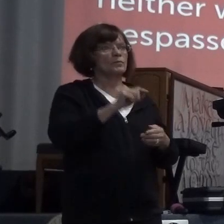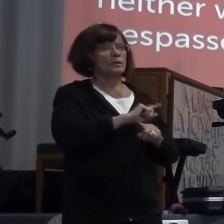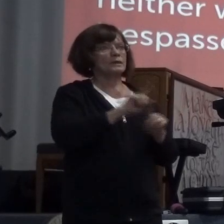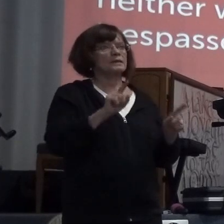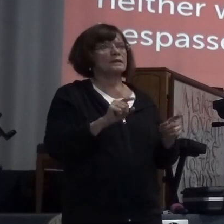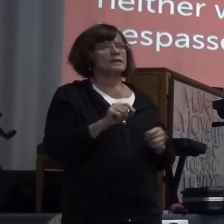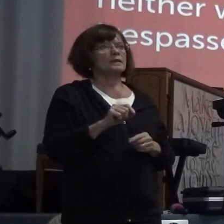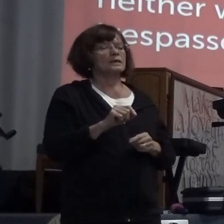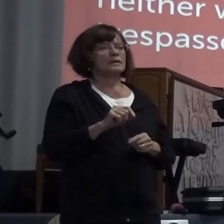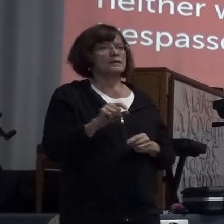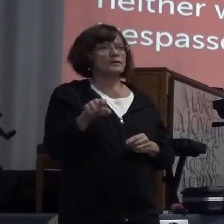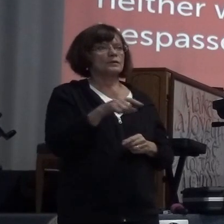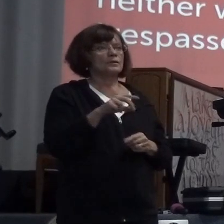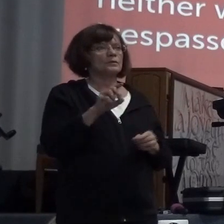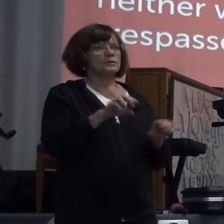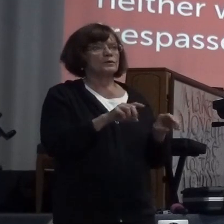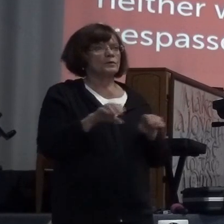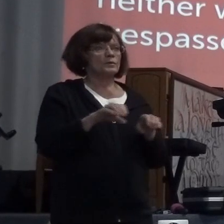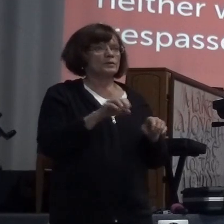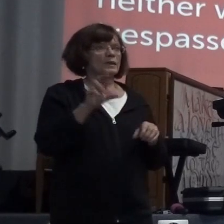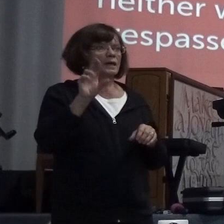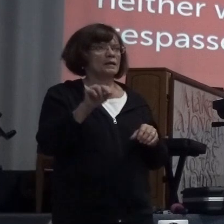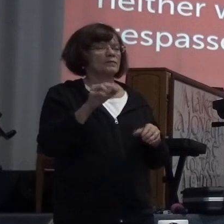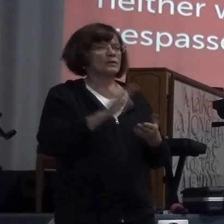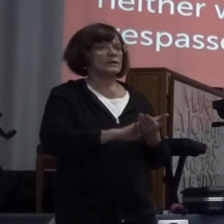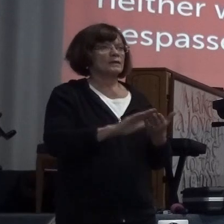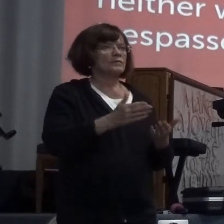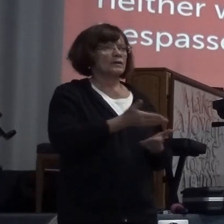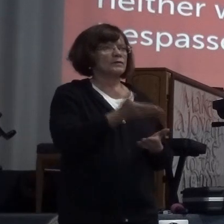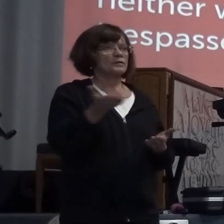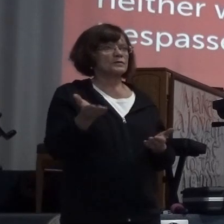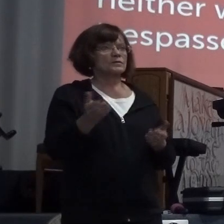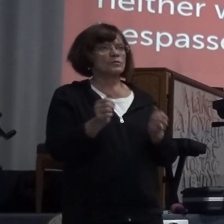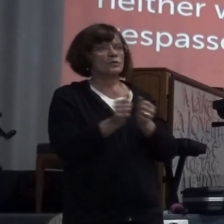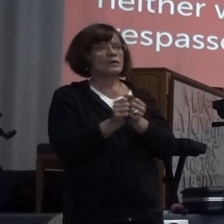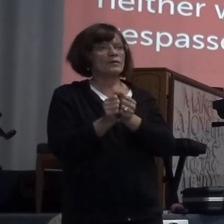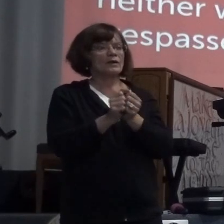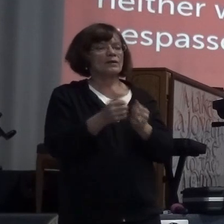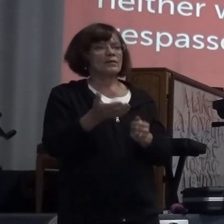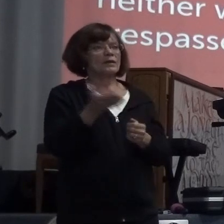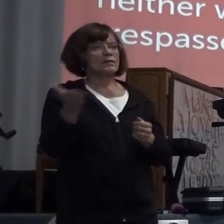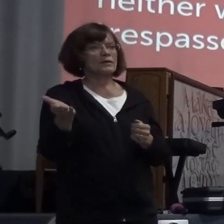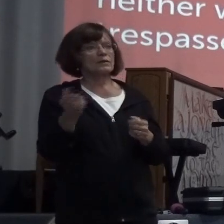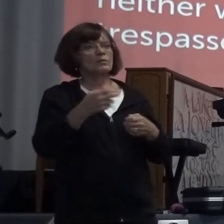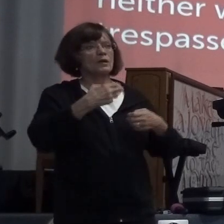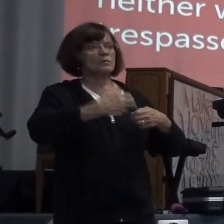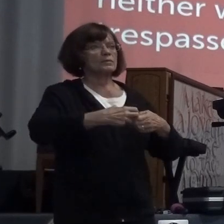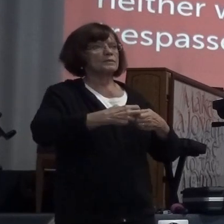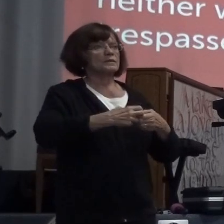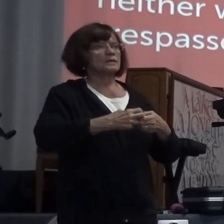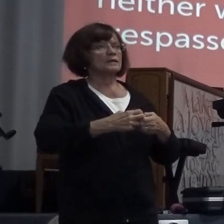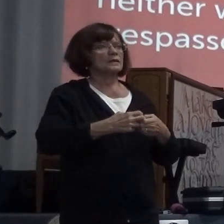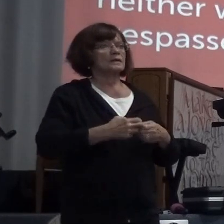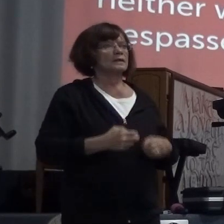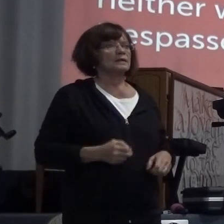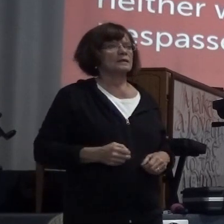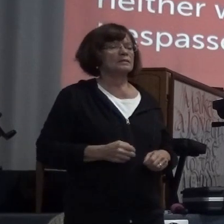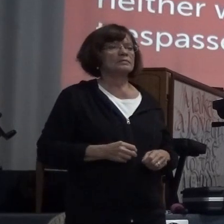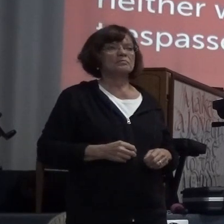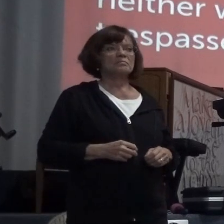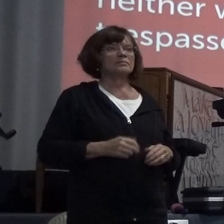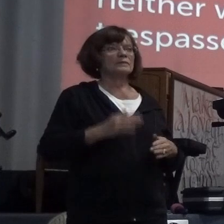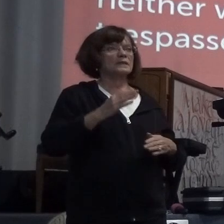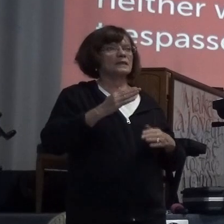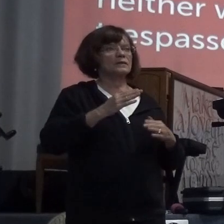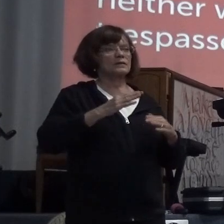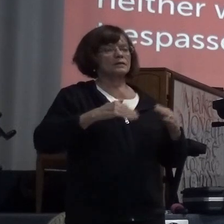So that's the world. That's not just the church. You forgive other people. People cut you off in traffic, forgive them. Be quick to